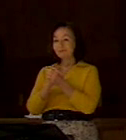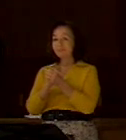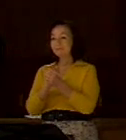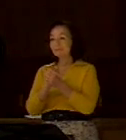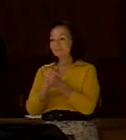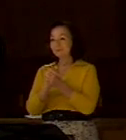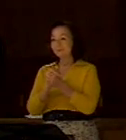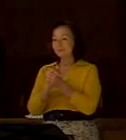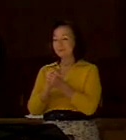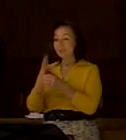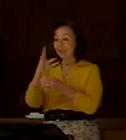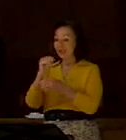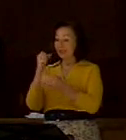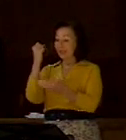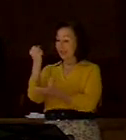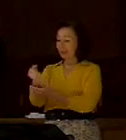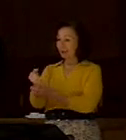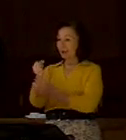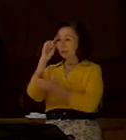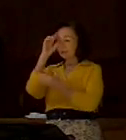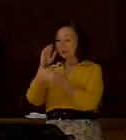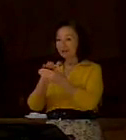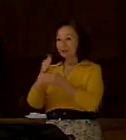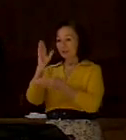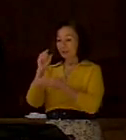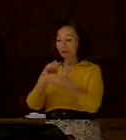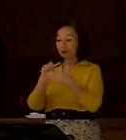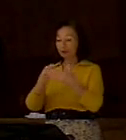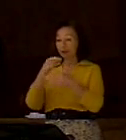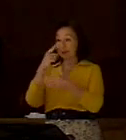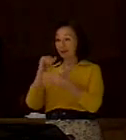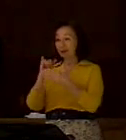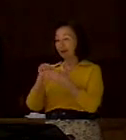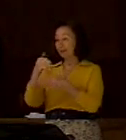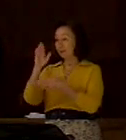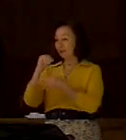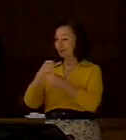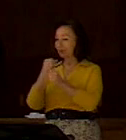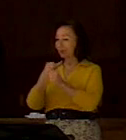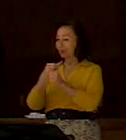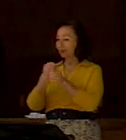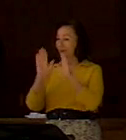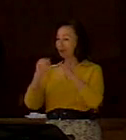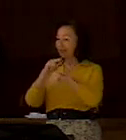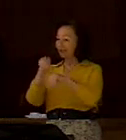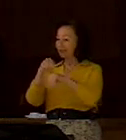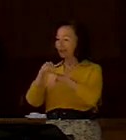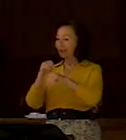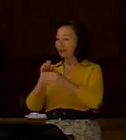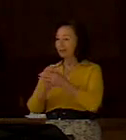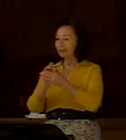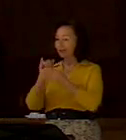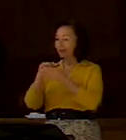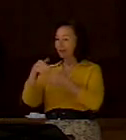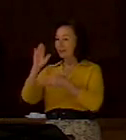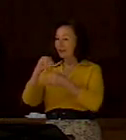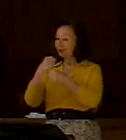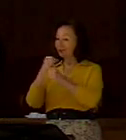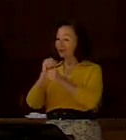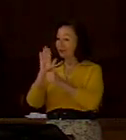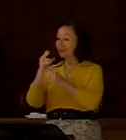And Abraham believed God, the scripture says, that God would make him a great nation, that God would make his